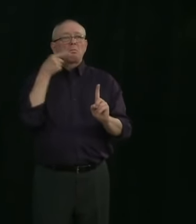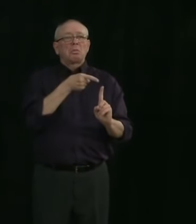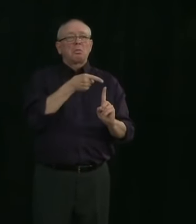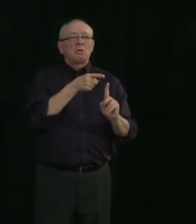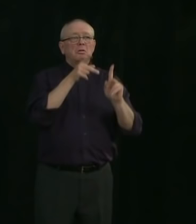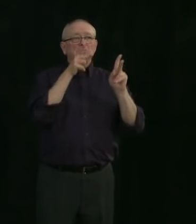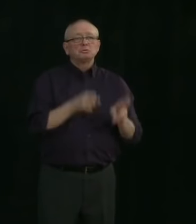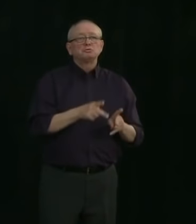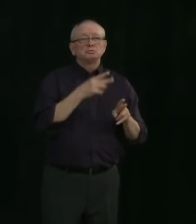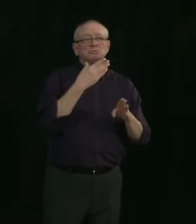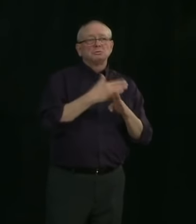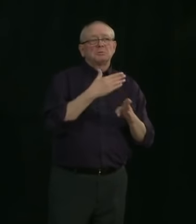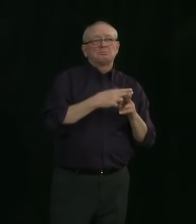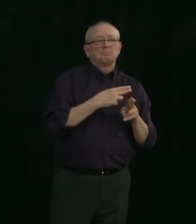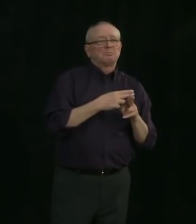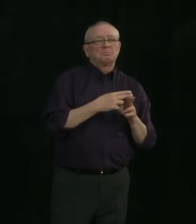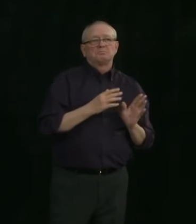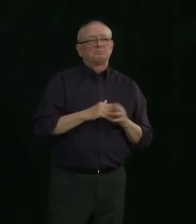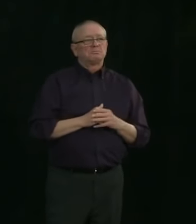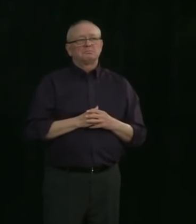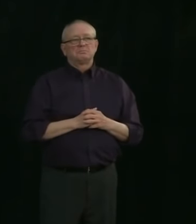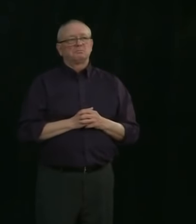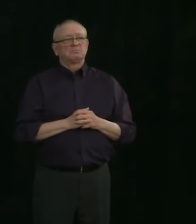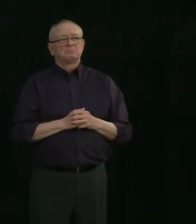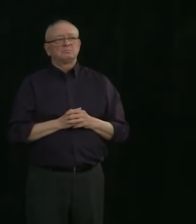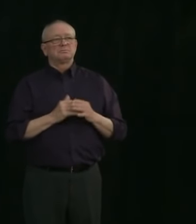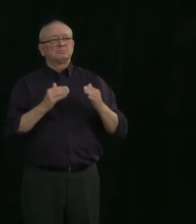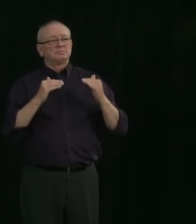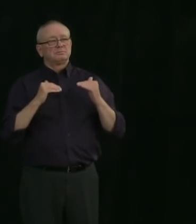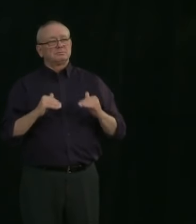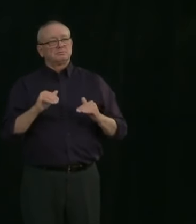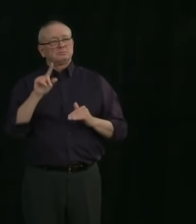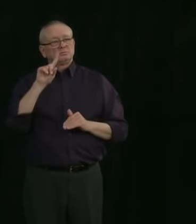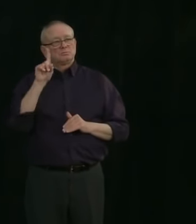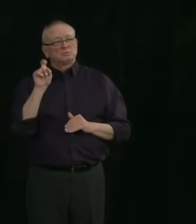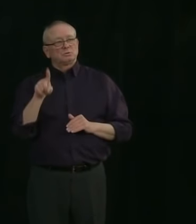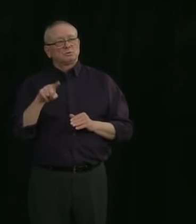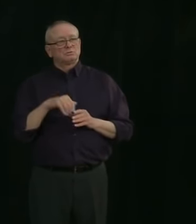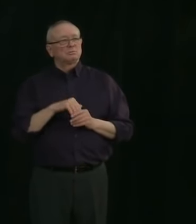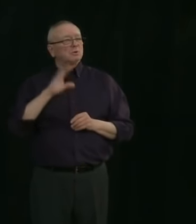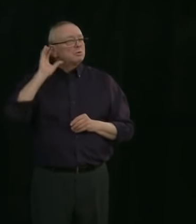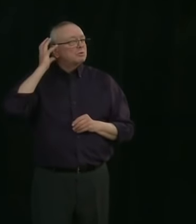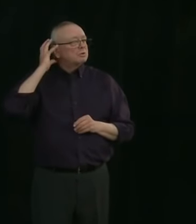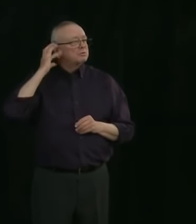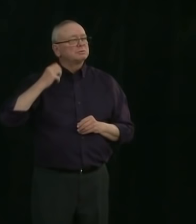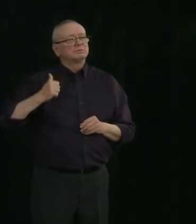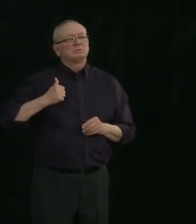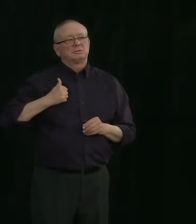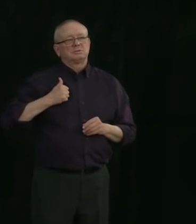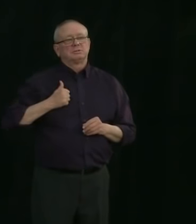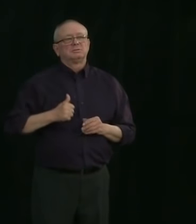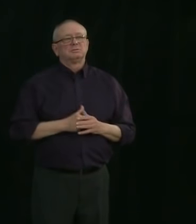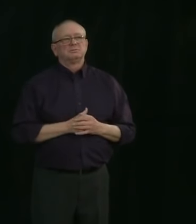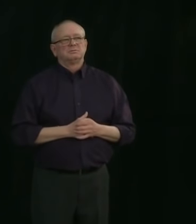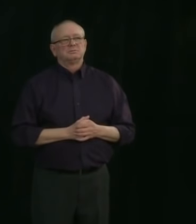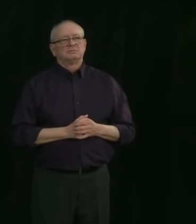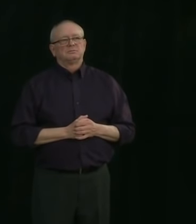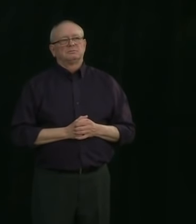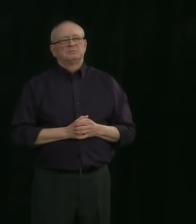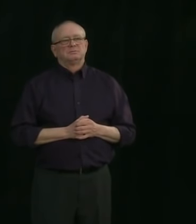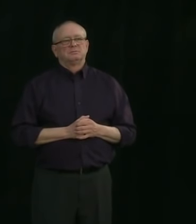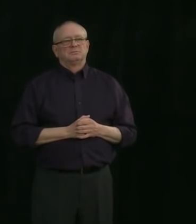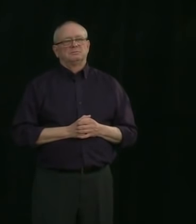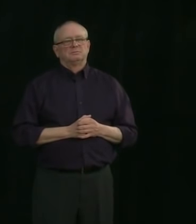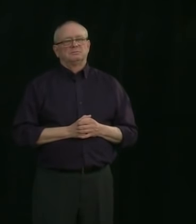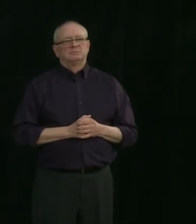next question, please? Next question is Laurent Pirot with Radio-Canada. Go ahead. Hello, Dr. Hinshaw. I was